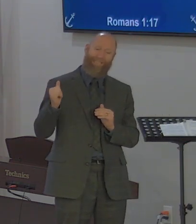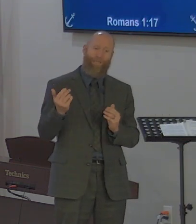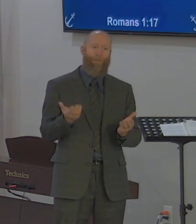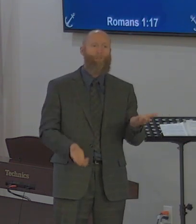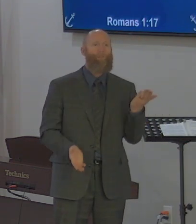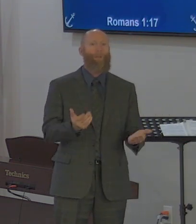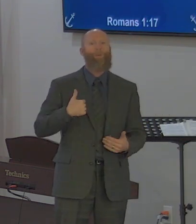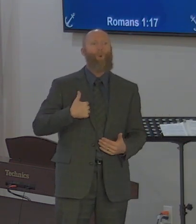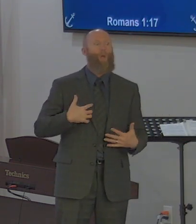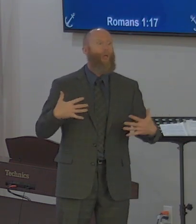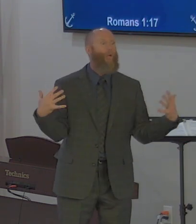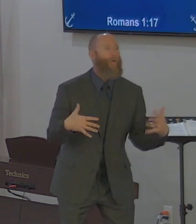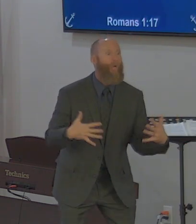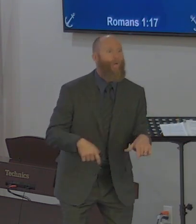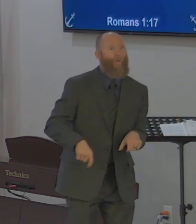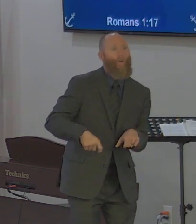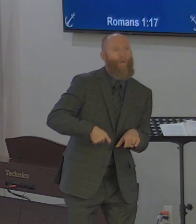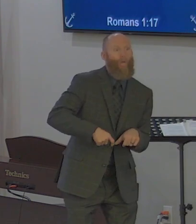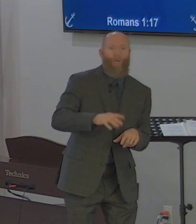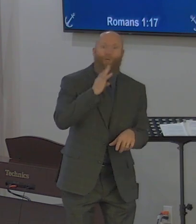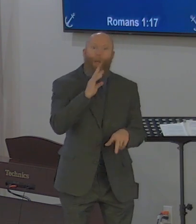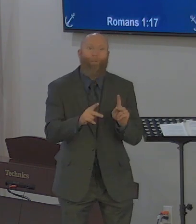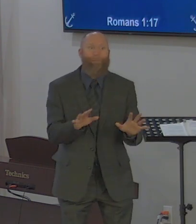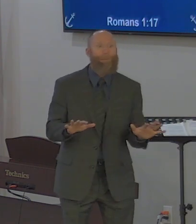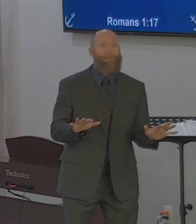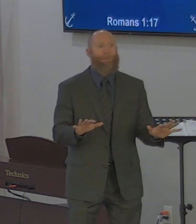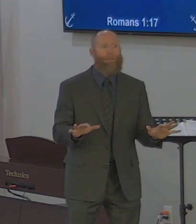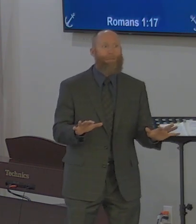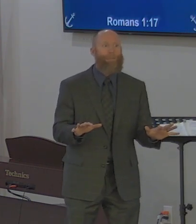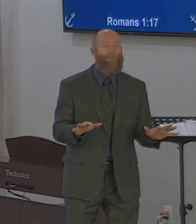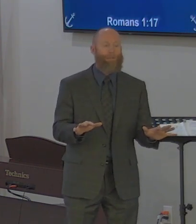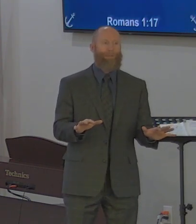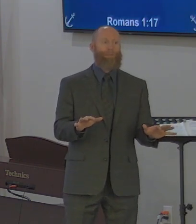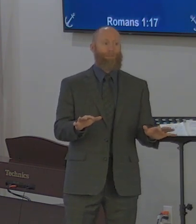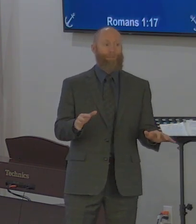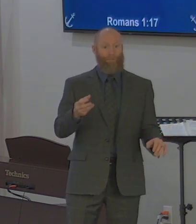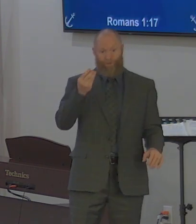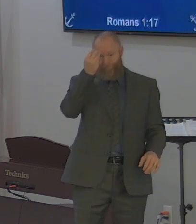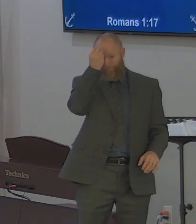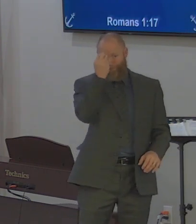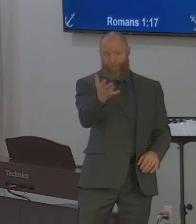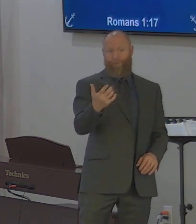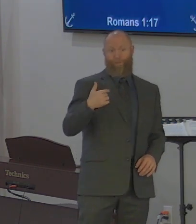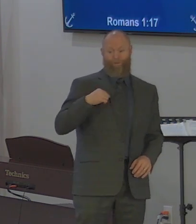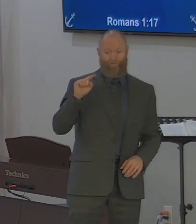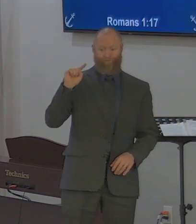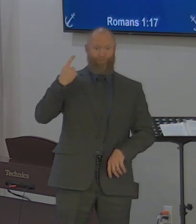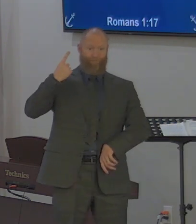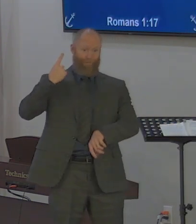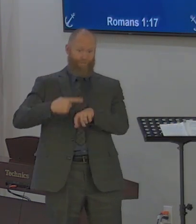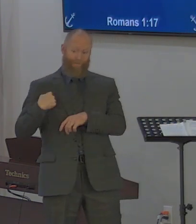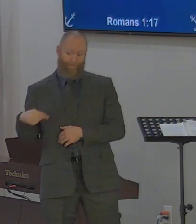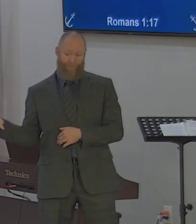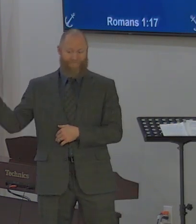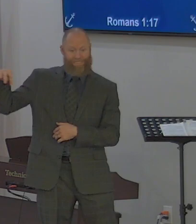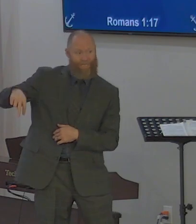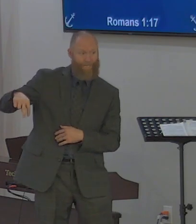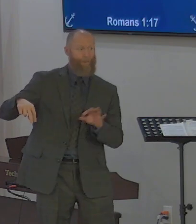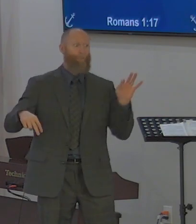Jesus. I tell you, the first time I preached in front of a larger group than 15, 16 people